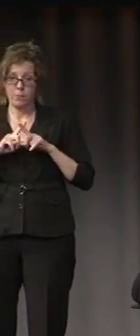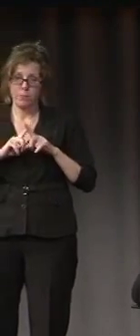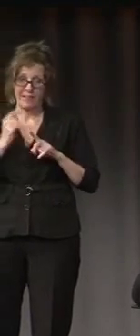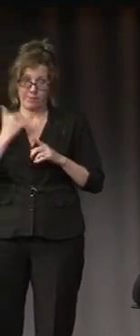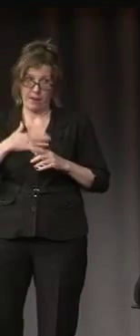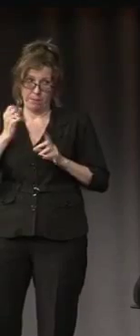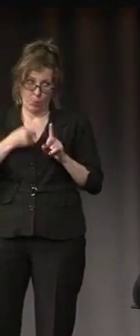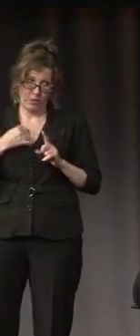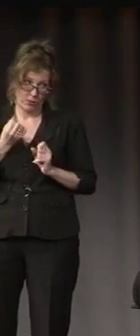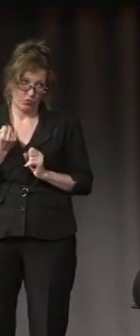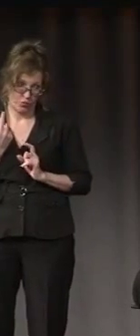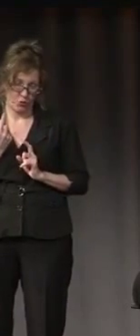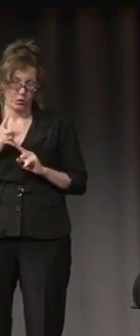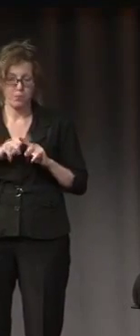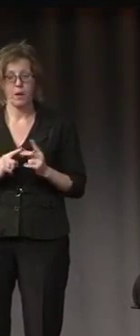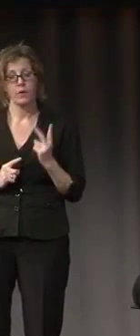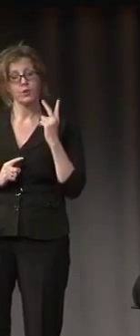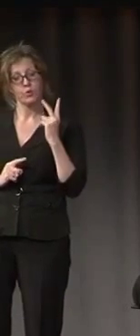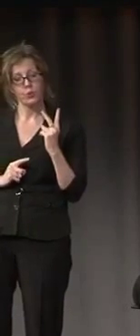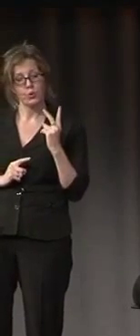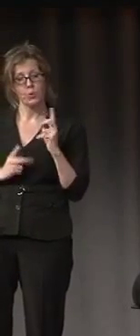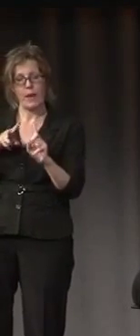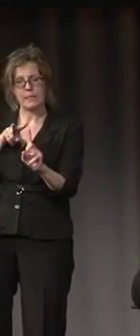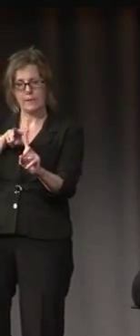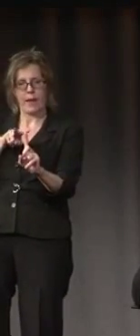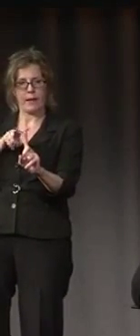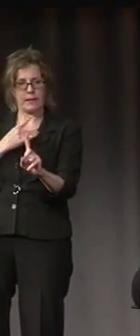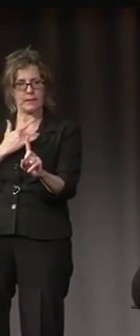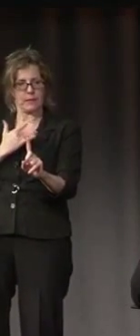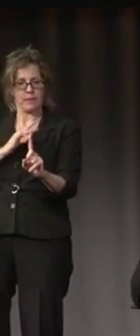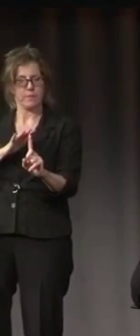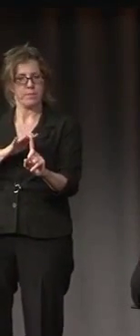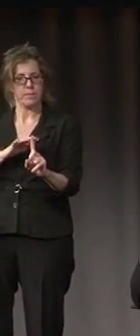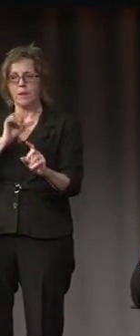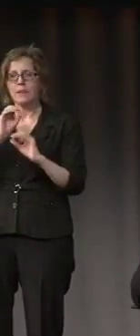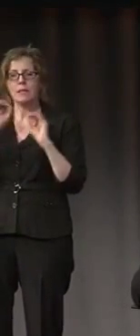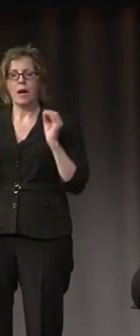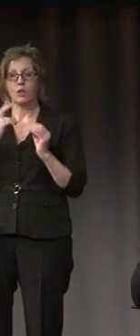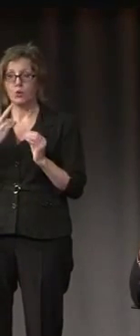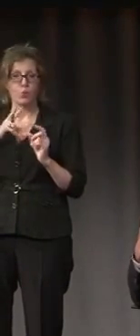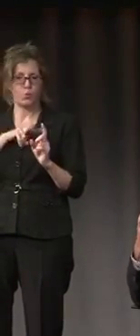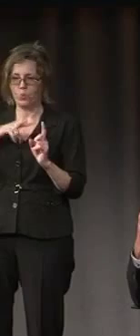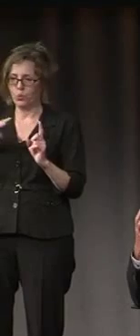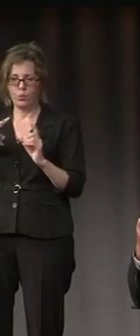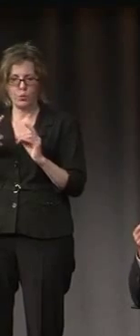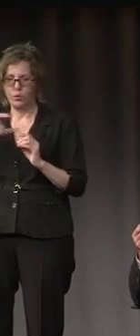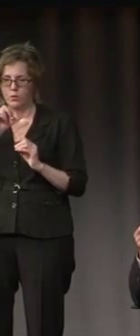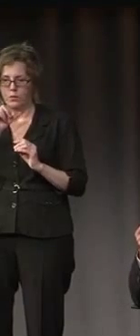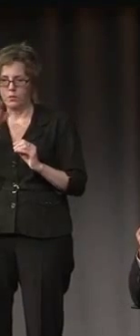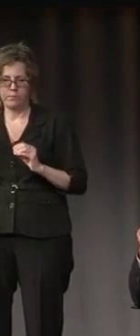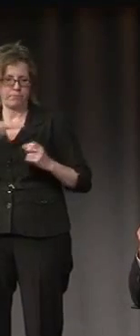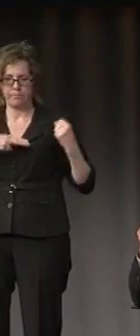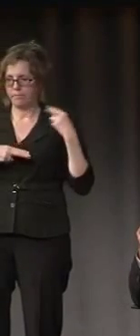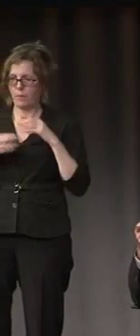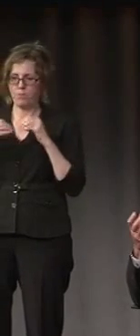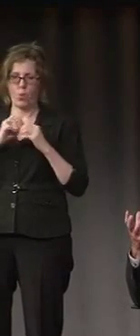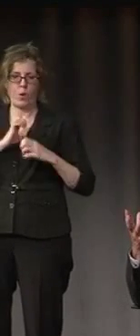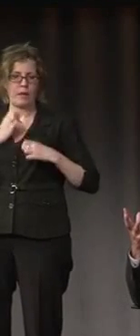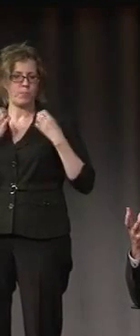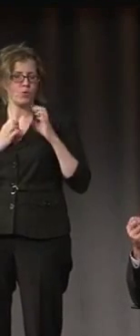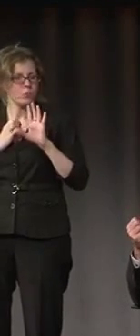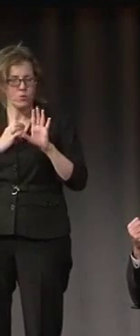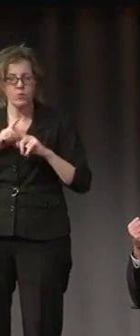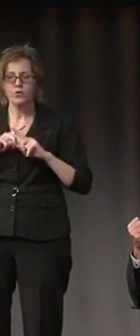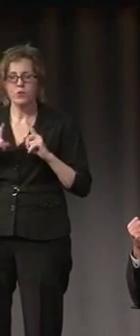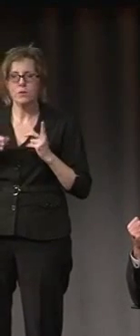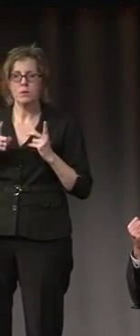understood, which is that the two aesthetics, none of them is especially more emotional than the other, the discovery of the world by the science, the instrument of science,